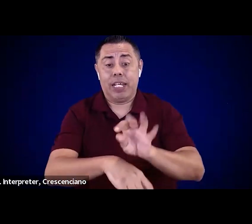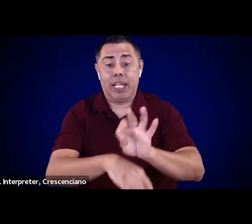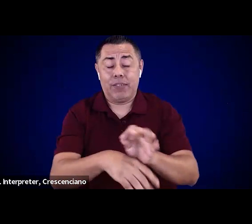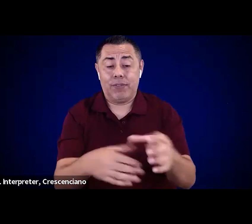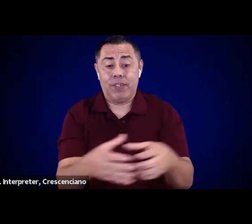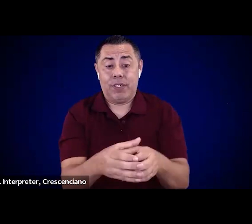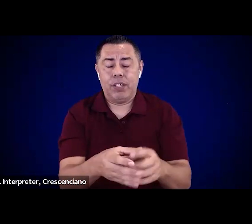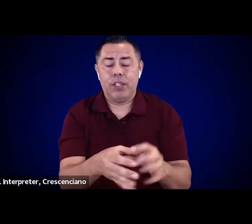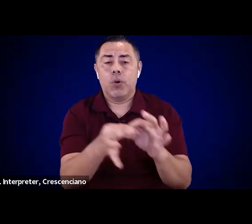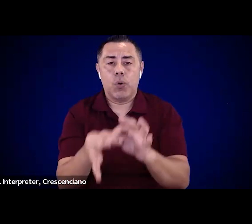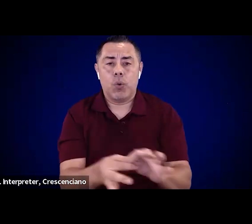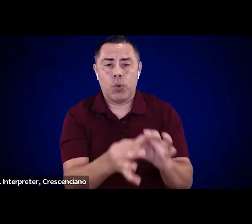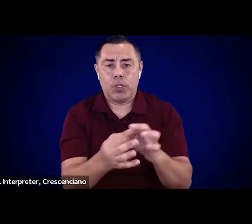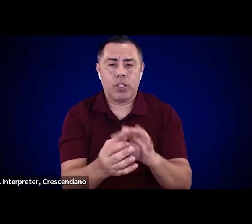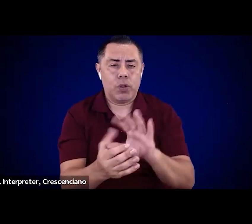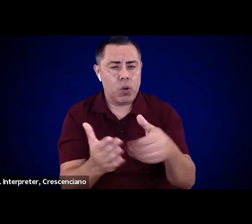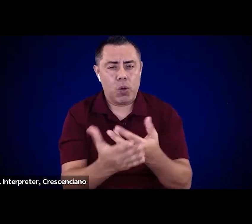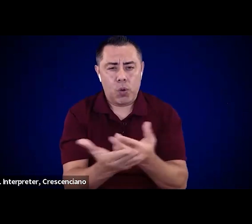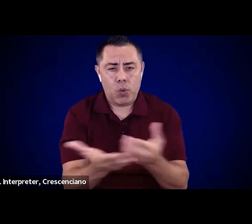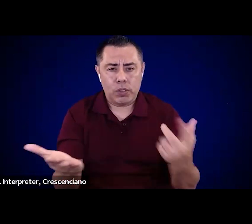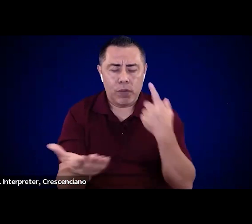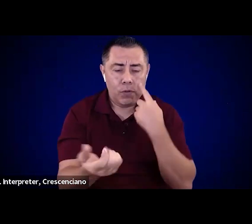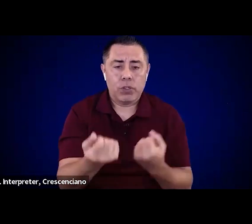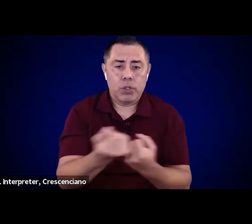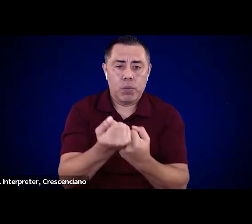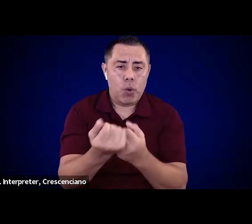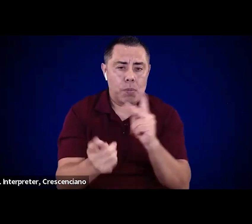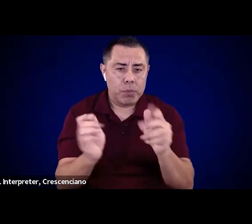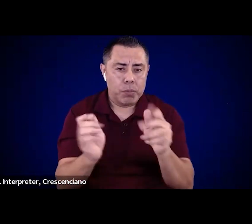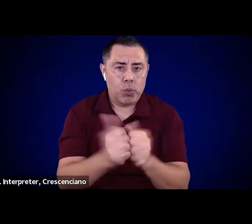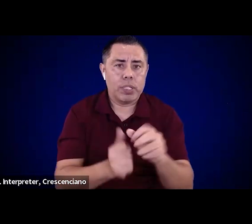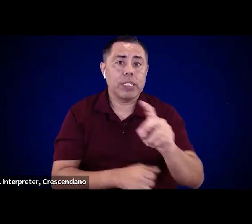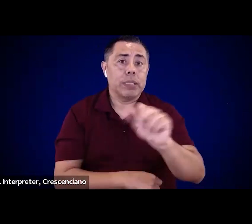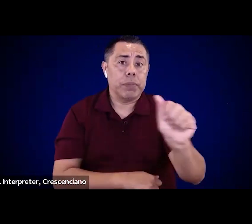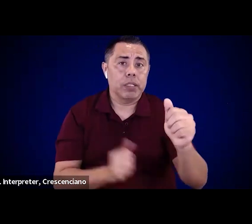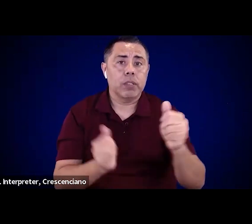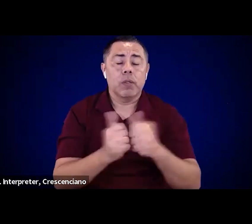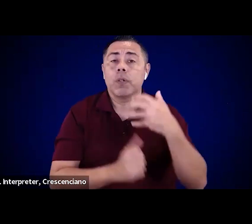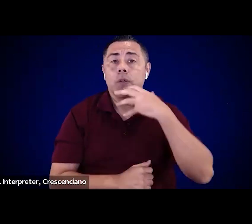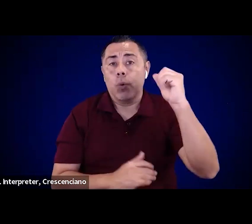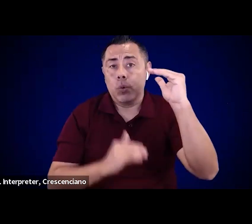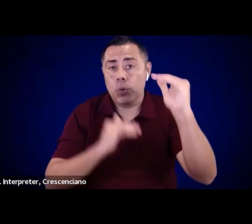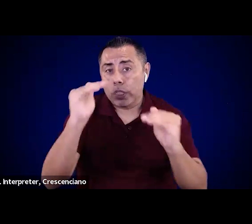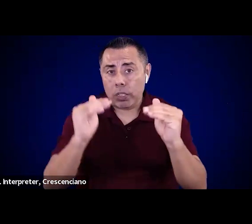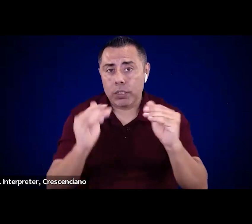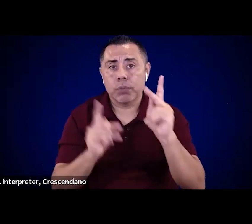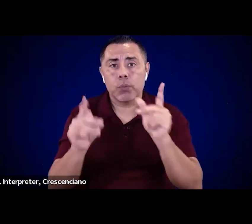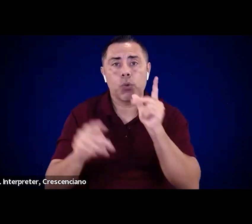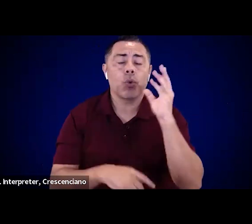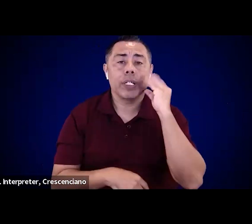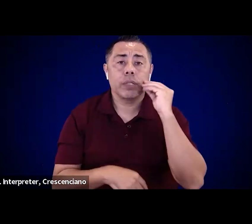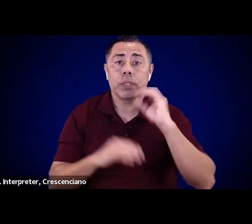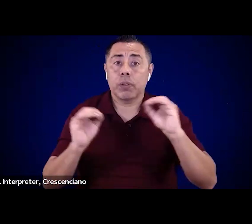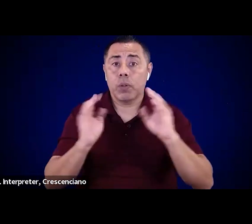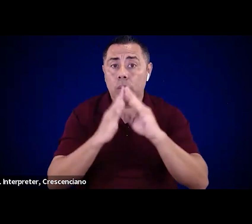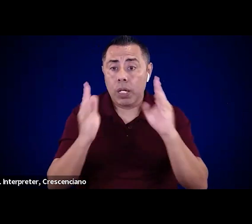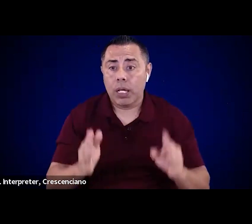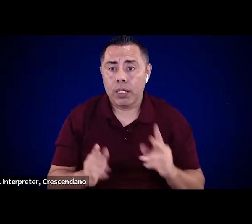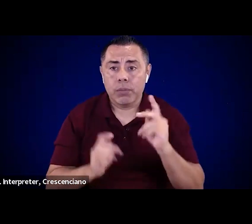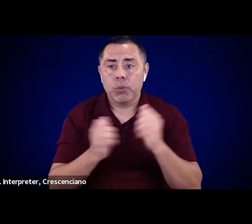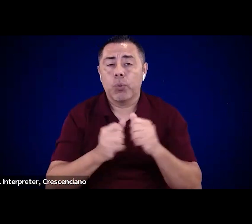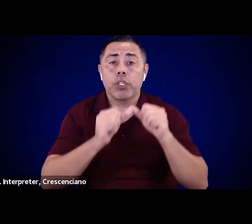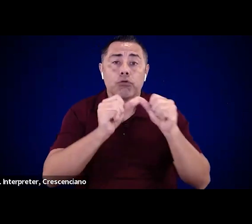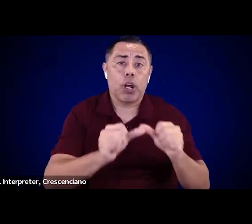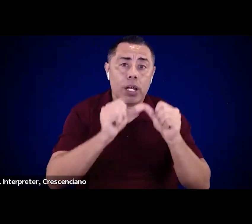with disabilities, older adults, people experiencing homelessness, people with chronic conditions, and migrant